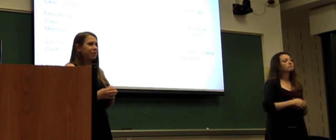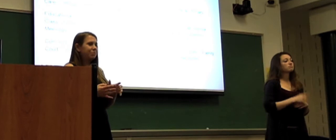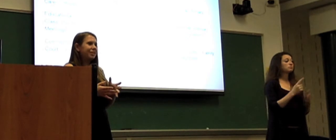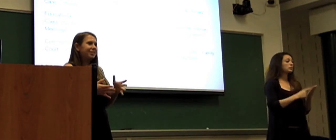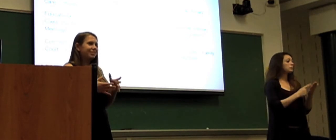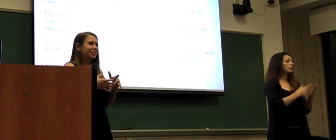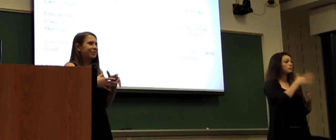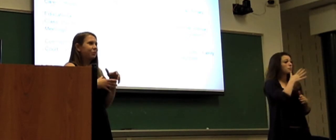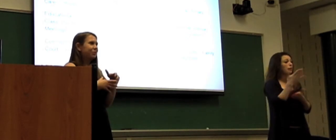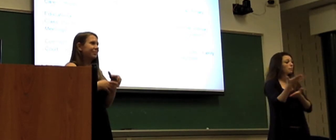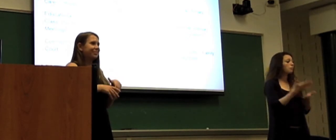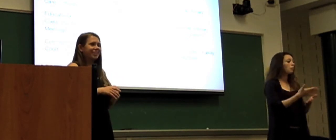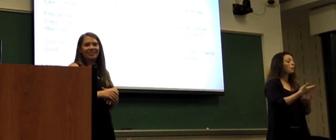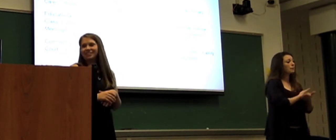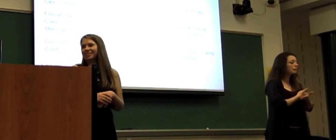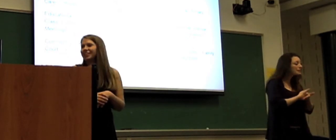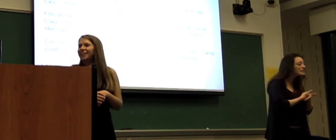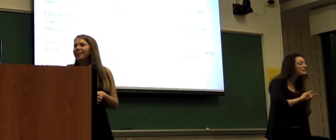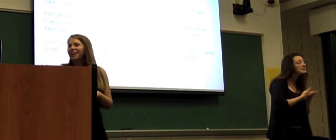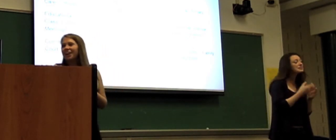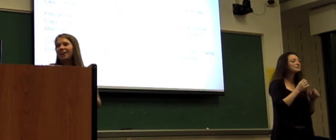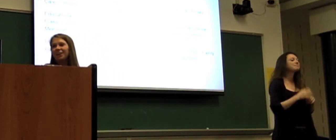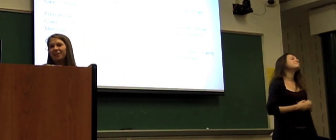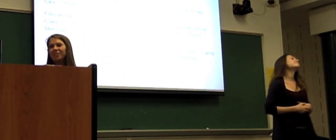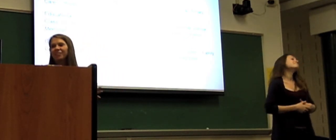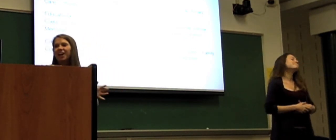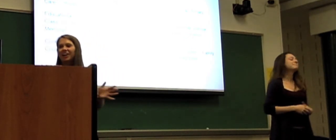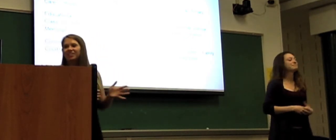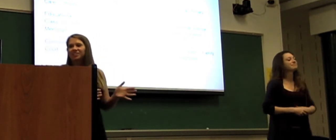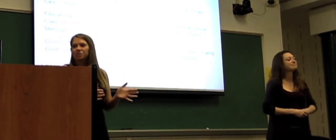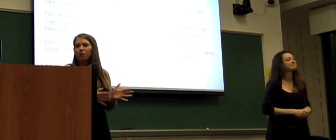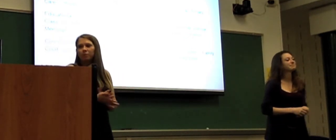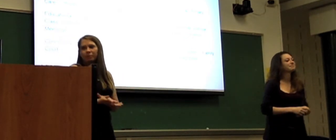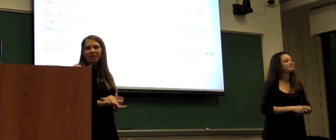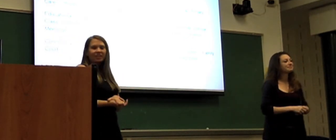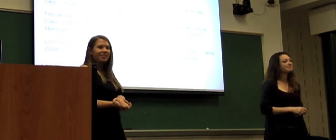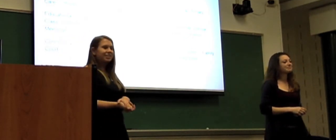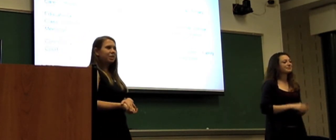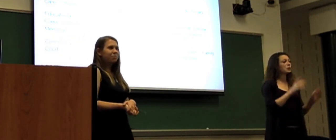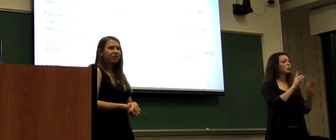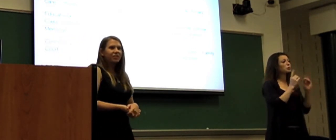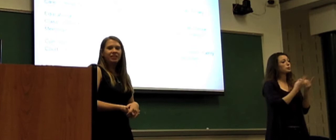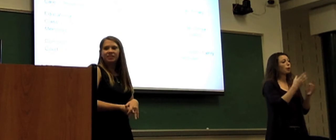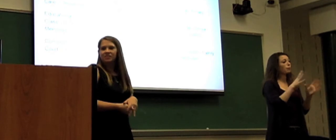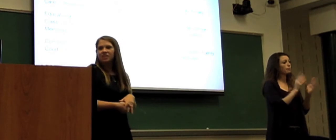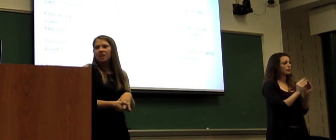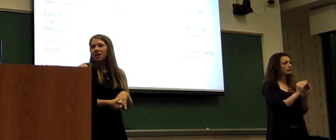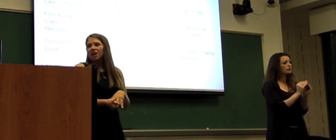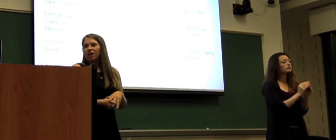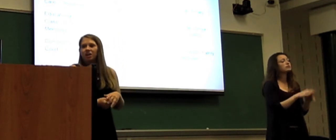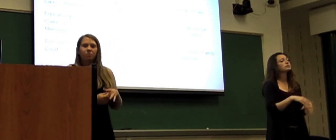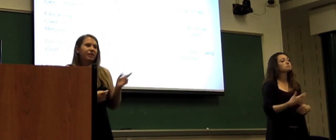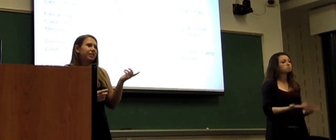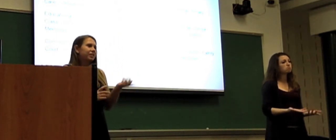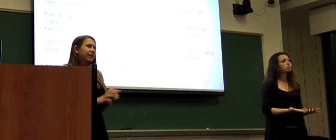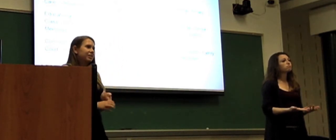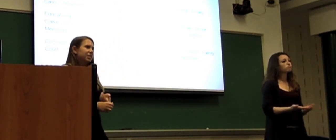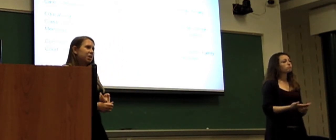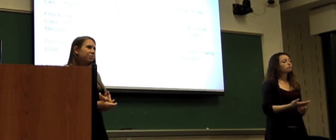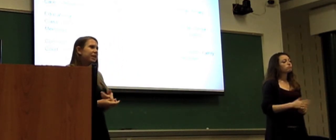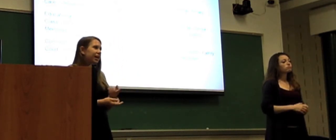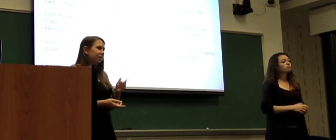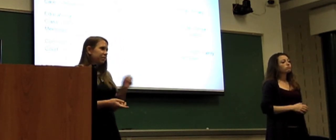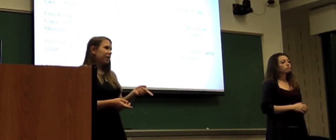brought babies and a whole big little kids. I did department meetings at St. Mary's. I did a